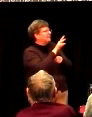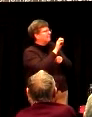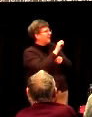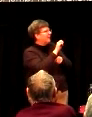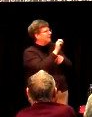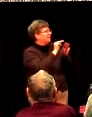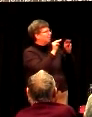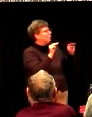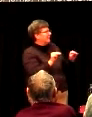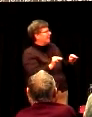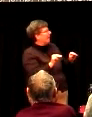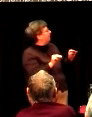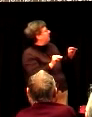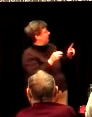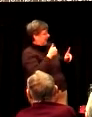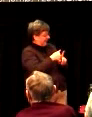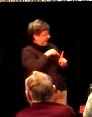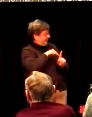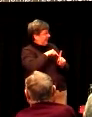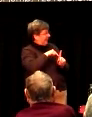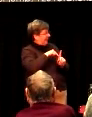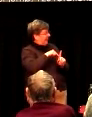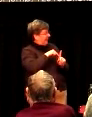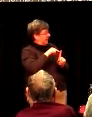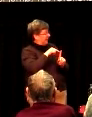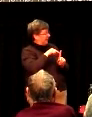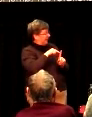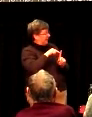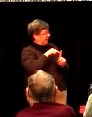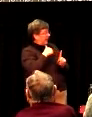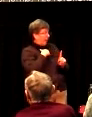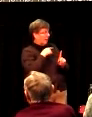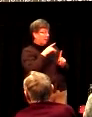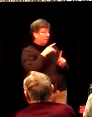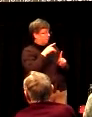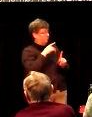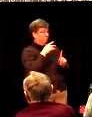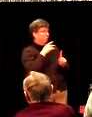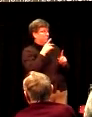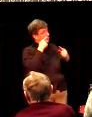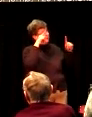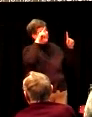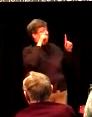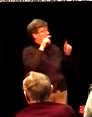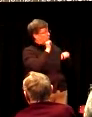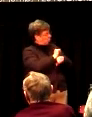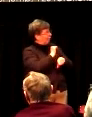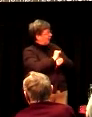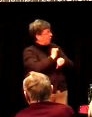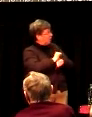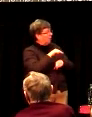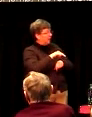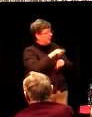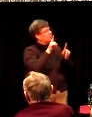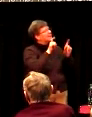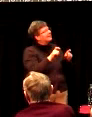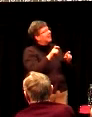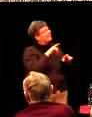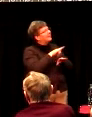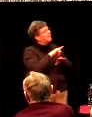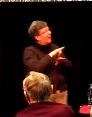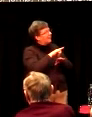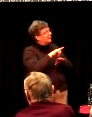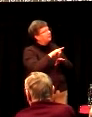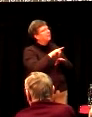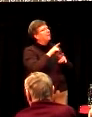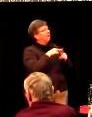there. He went on to have a tremendous career. He was a test pilot for a while, and then he